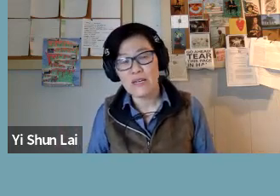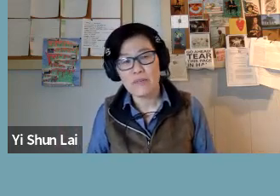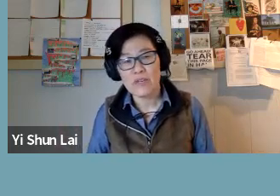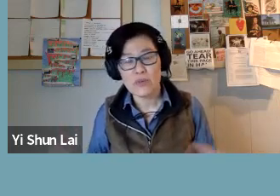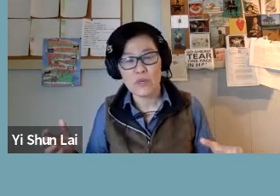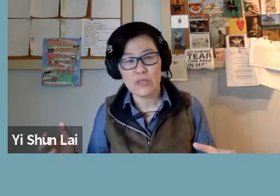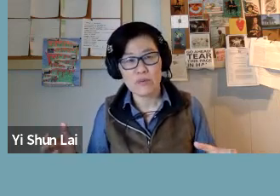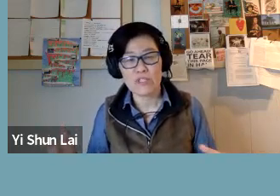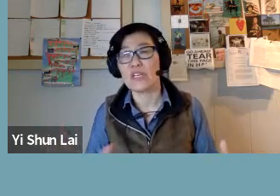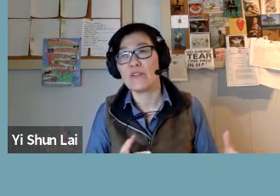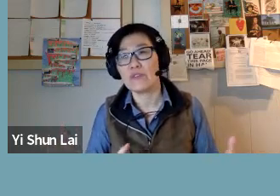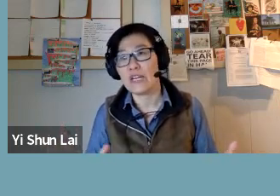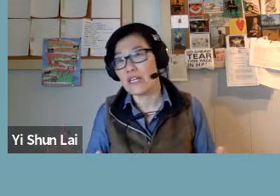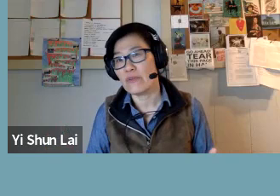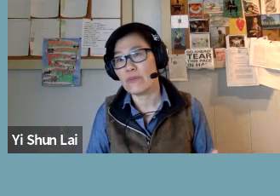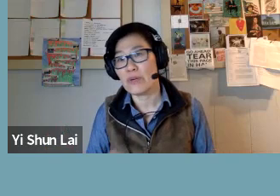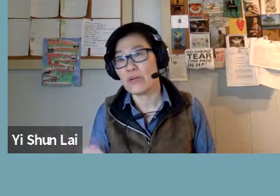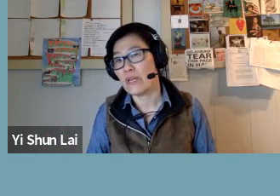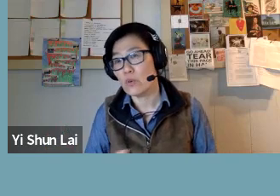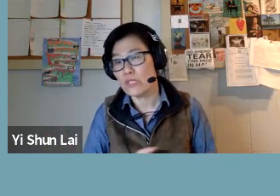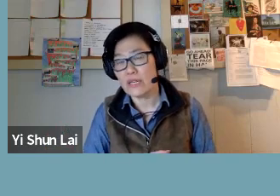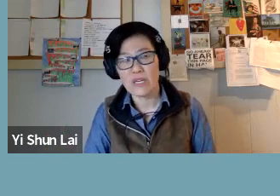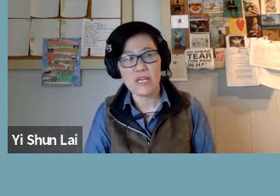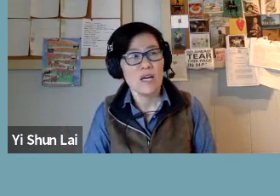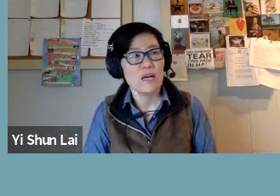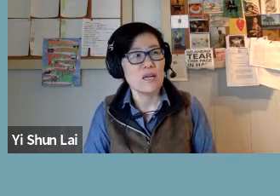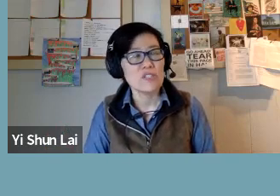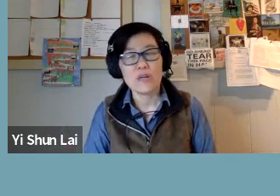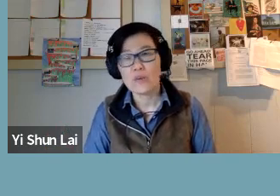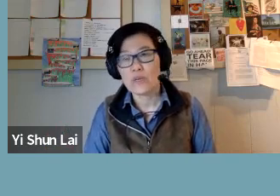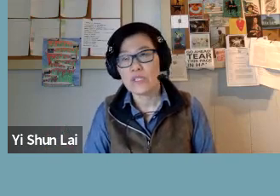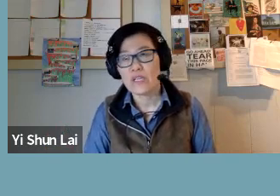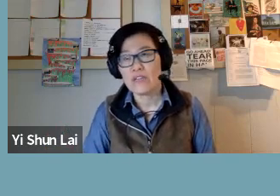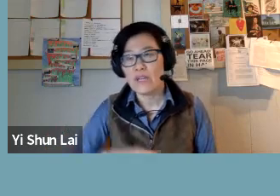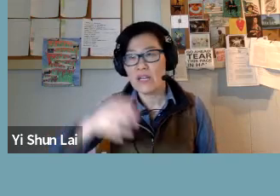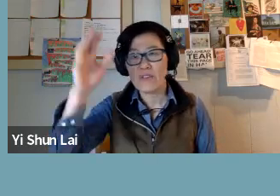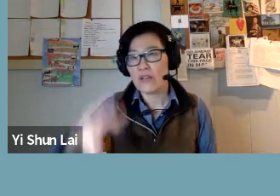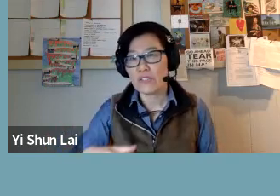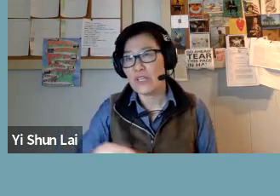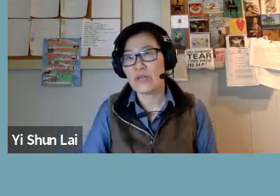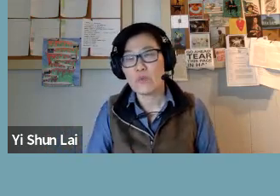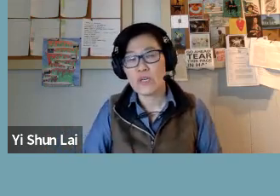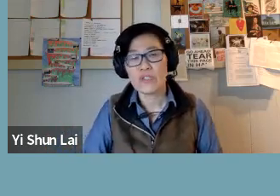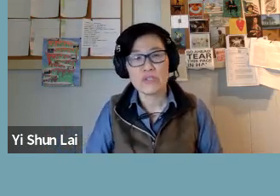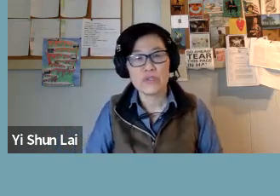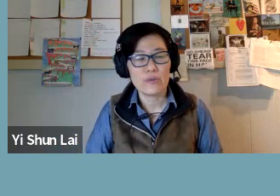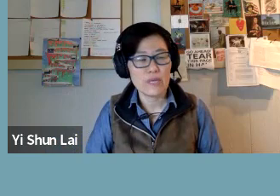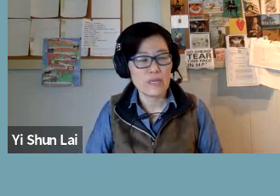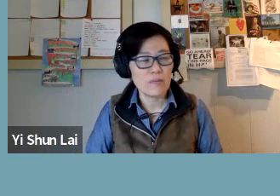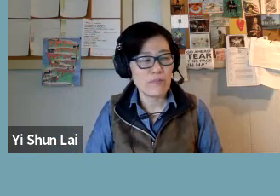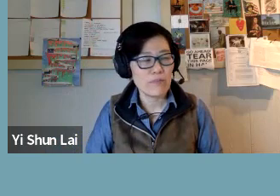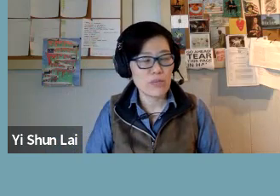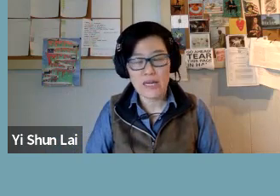that you will receive over any given period of any workday, okay? So in other words, if any of the authors here wanted